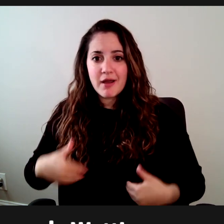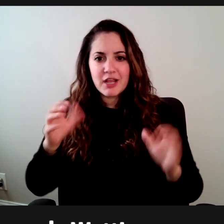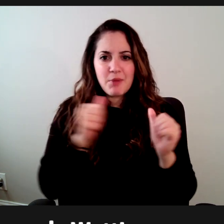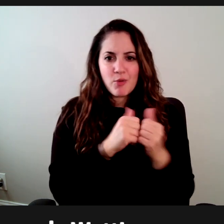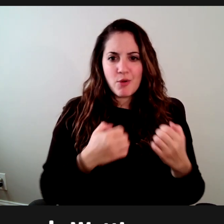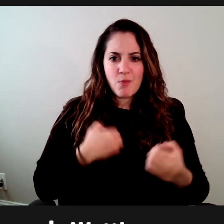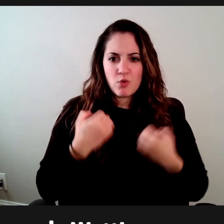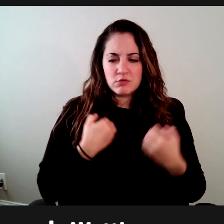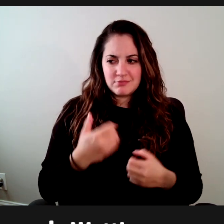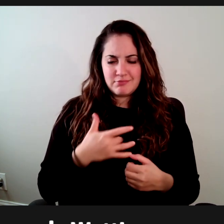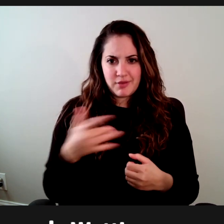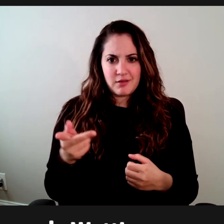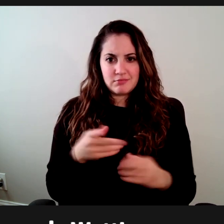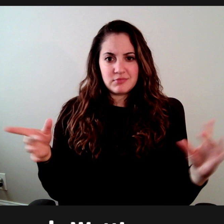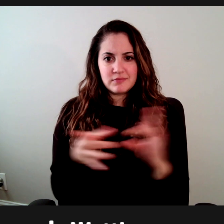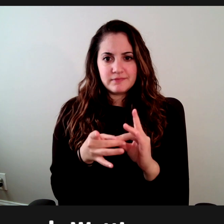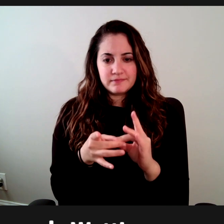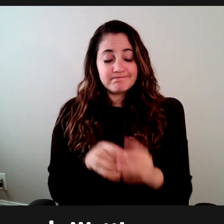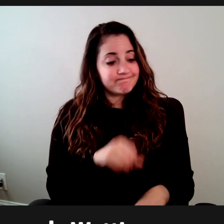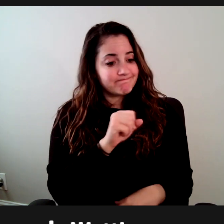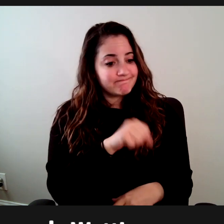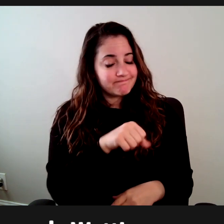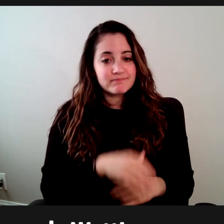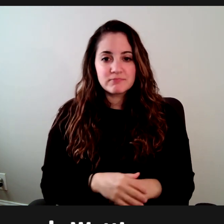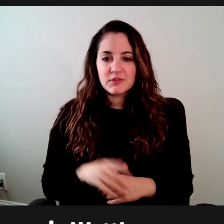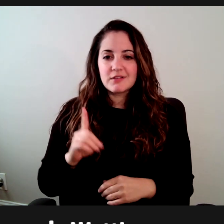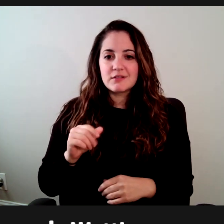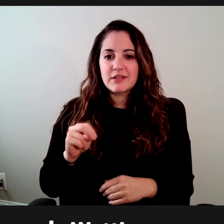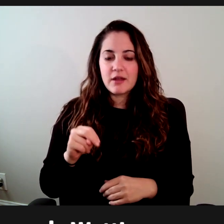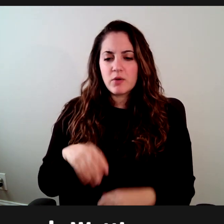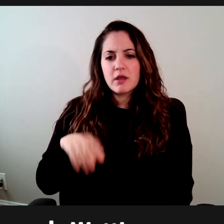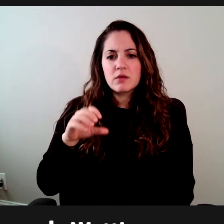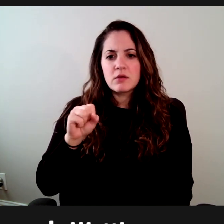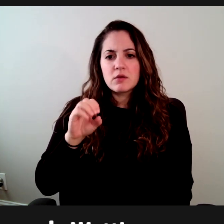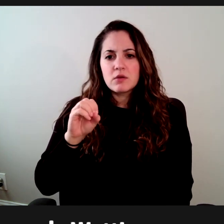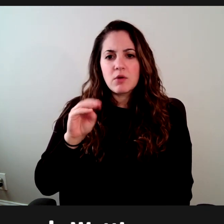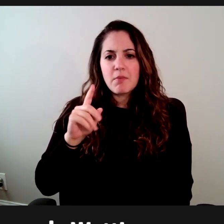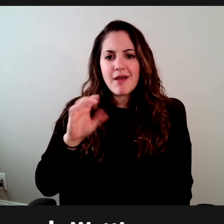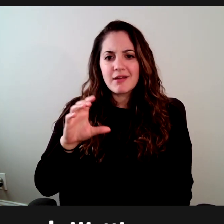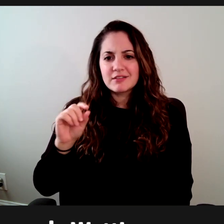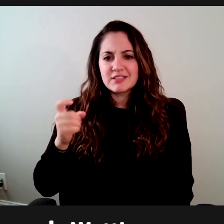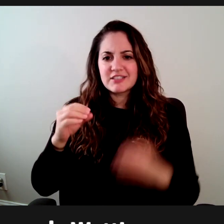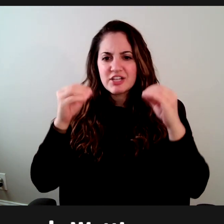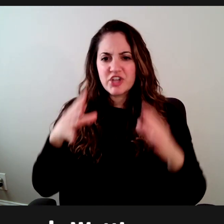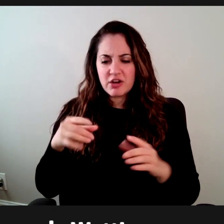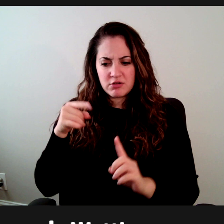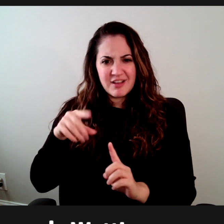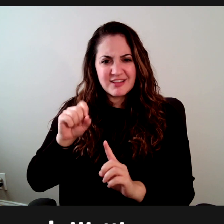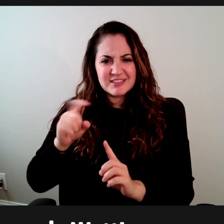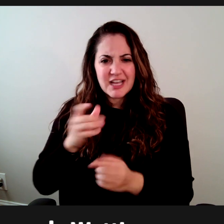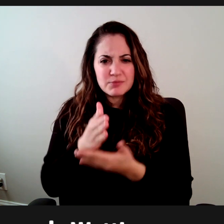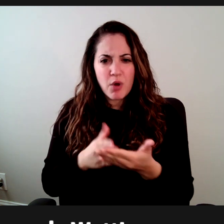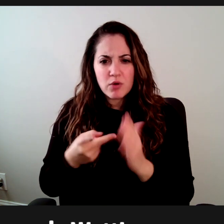emotional state, where often they feel very close. Yes. And lastly, to define somatic sex educator, what's the sex